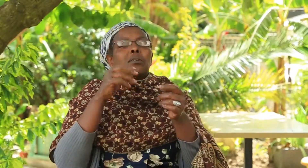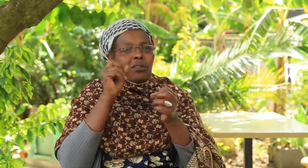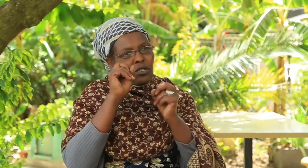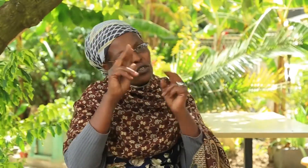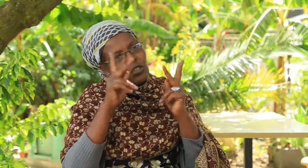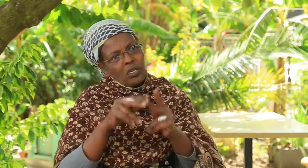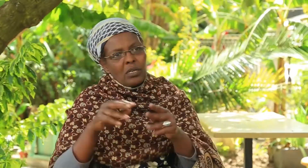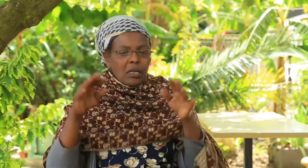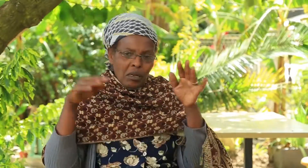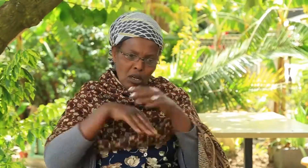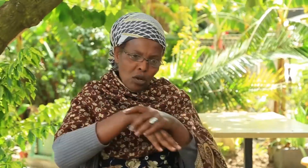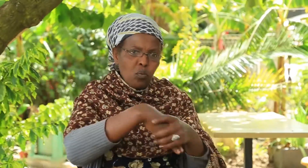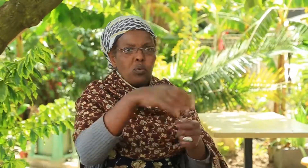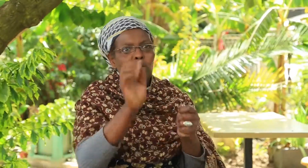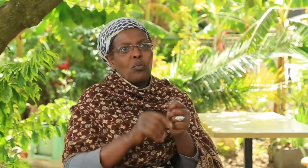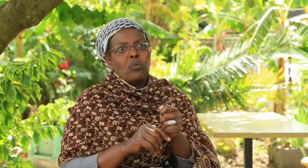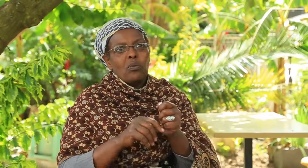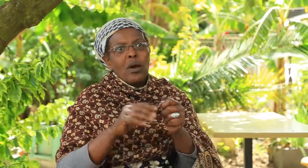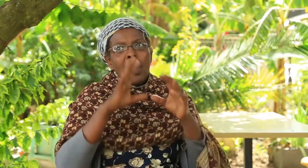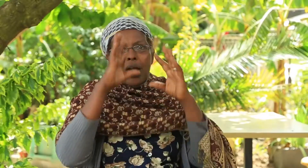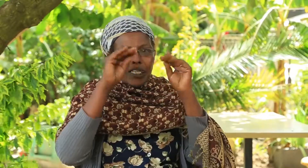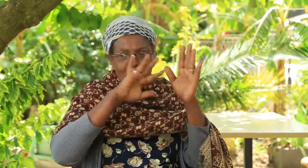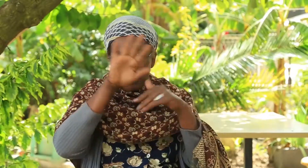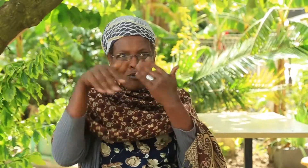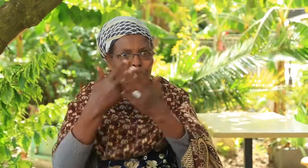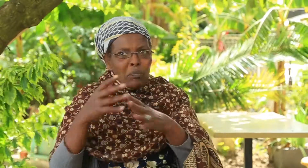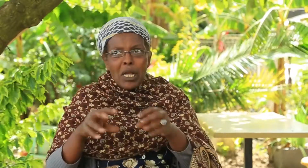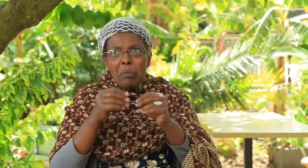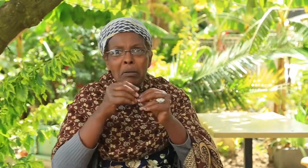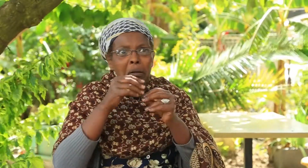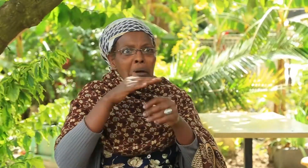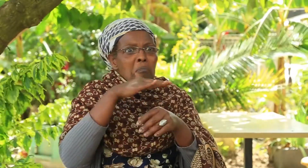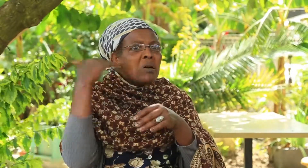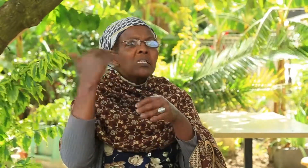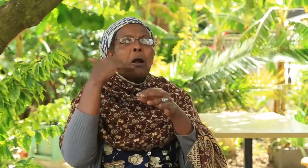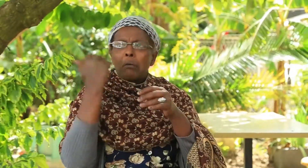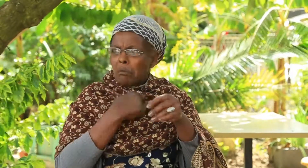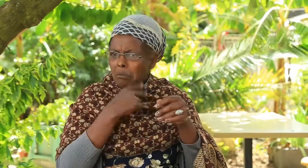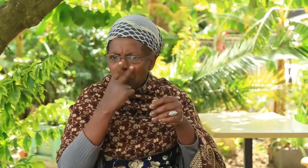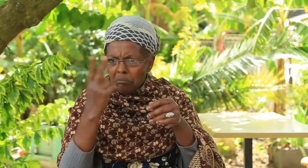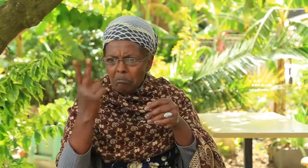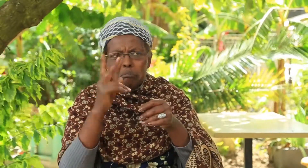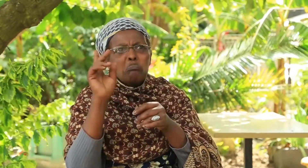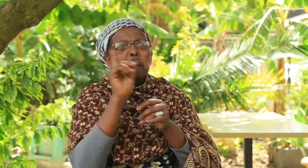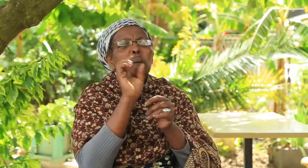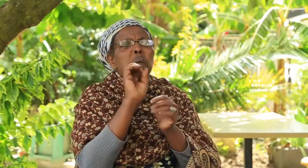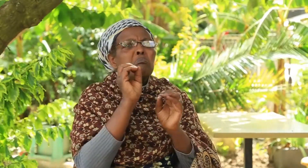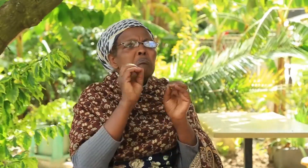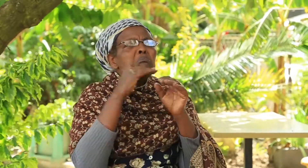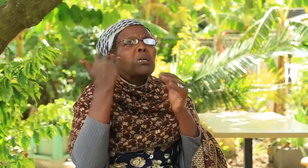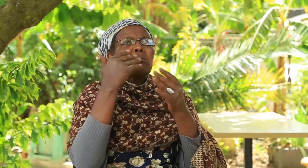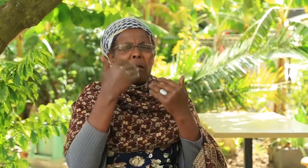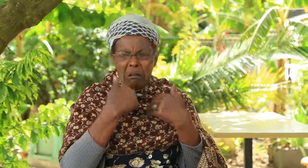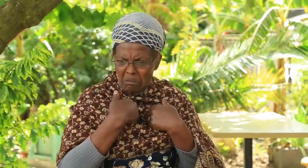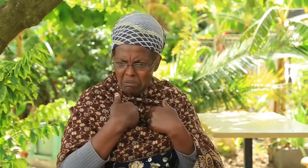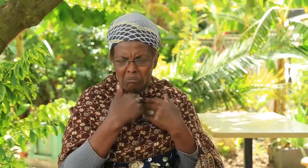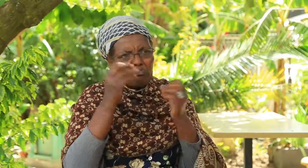to me. When I went out of the classroom, the students were laughing at me. I didn't understand